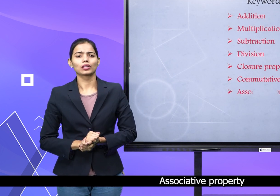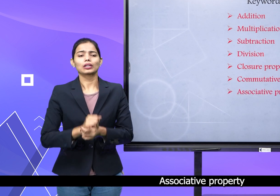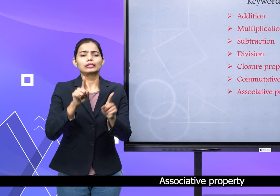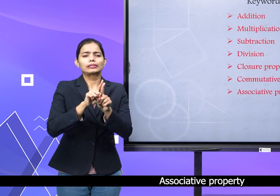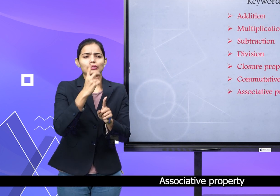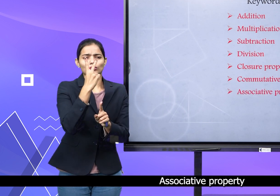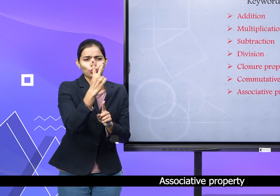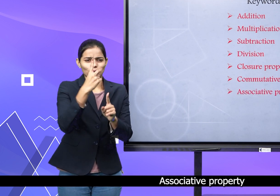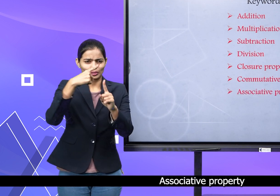associative property,